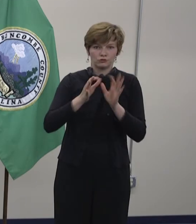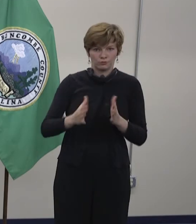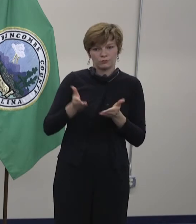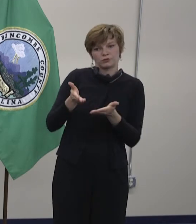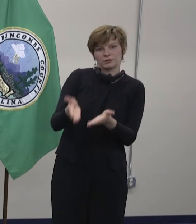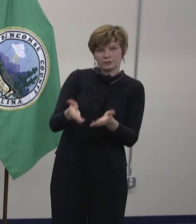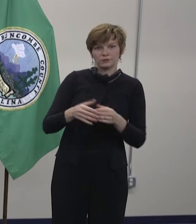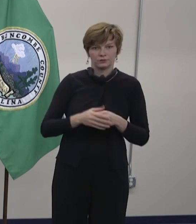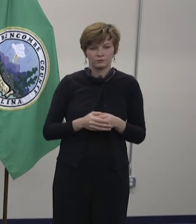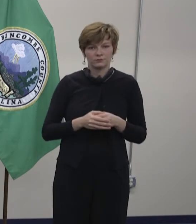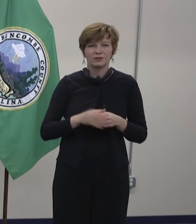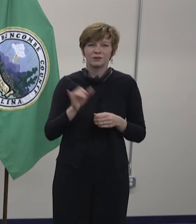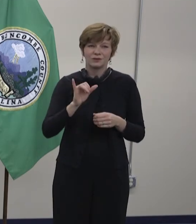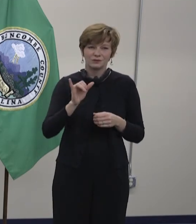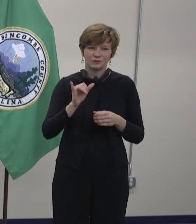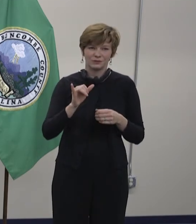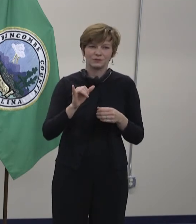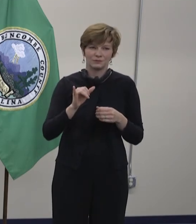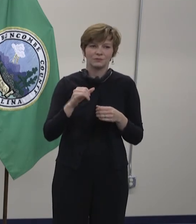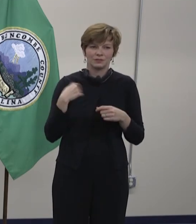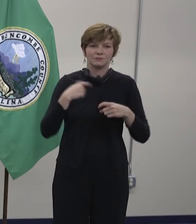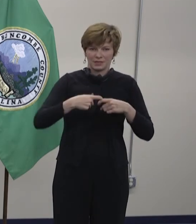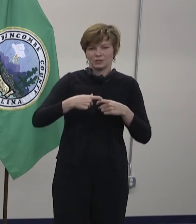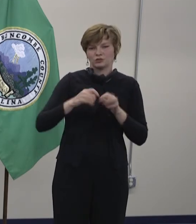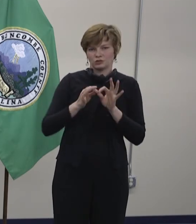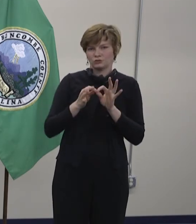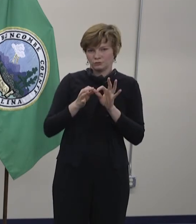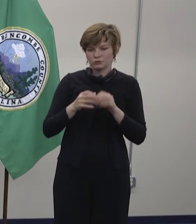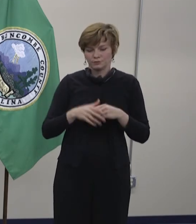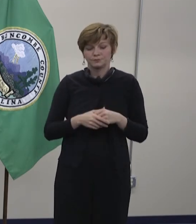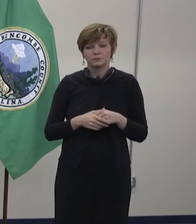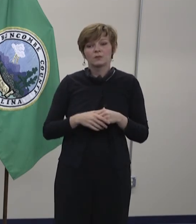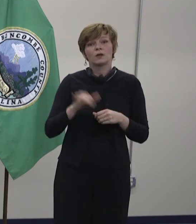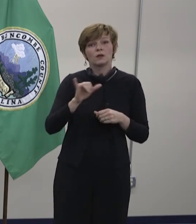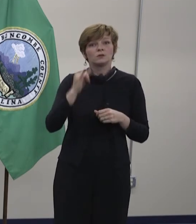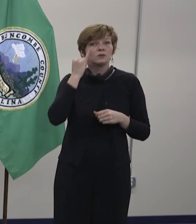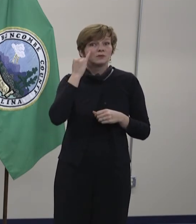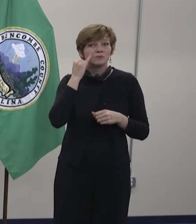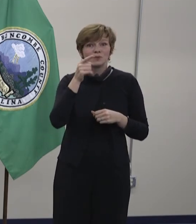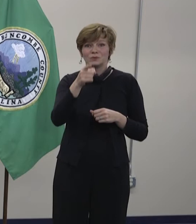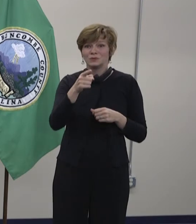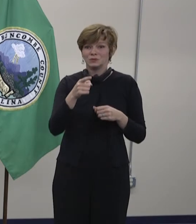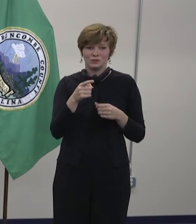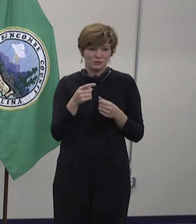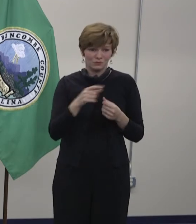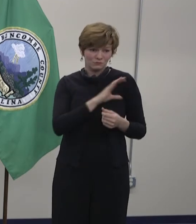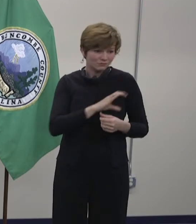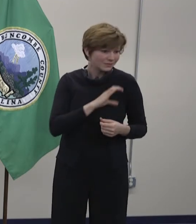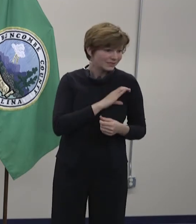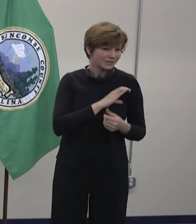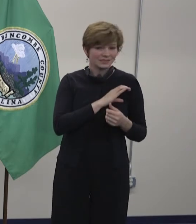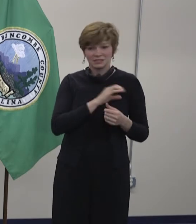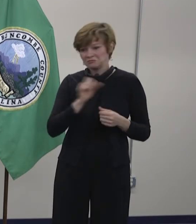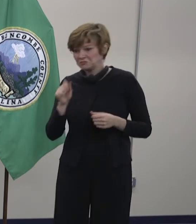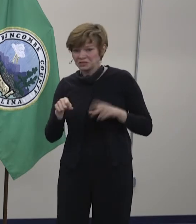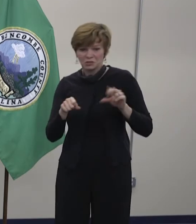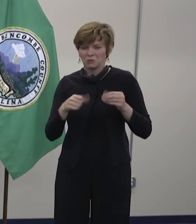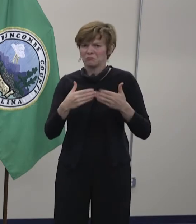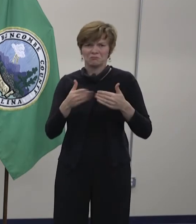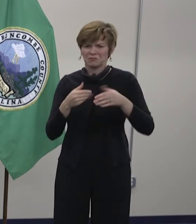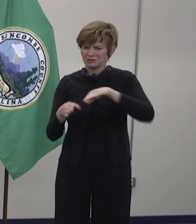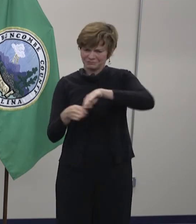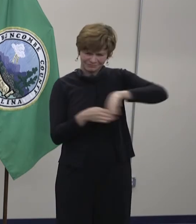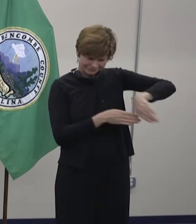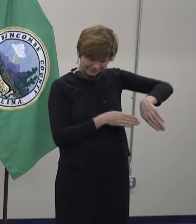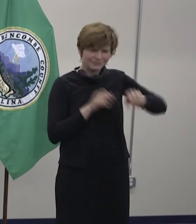your citizenship status, testing is available through our community testing sites. Our community testing sites are